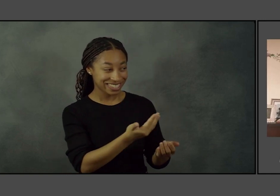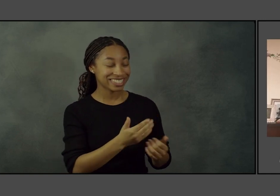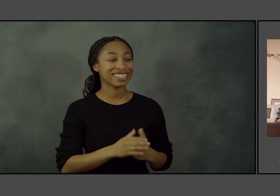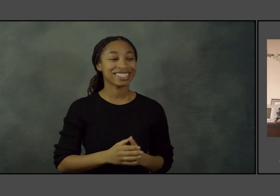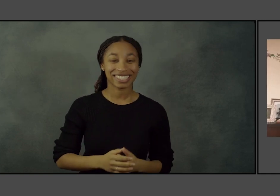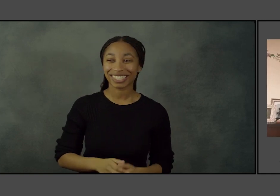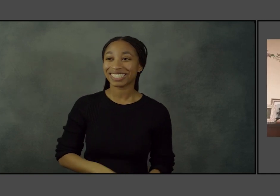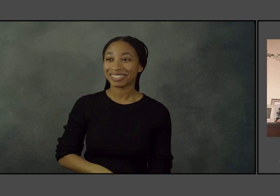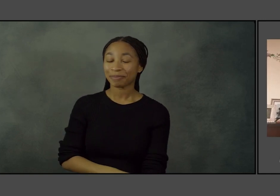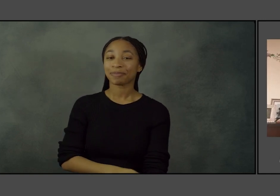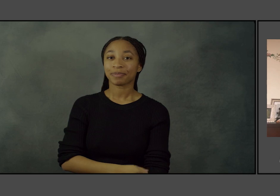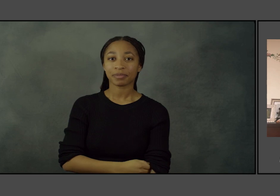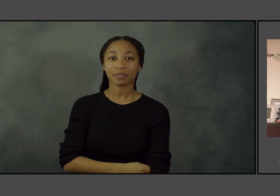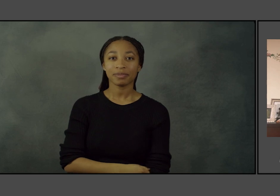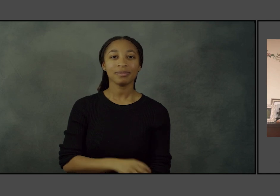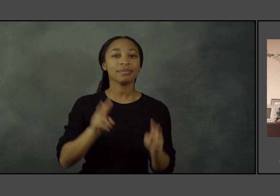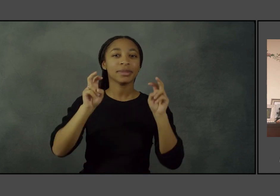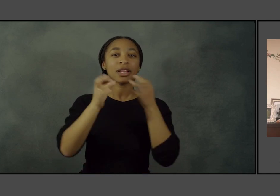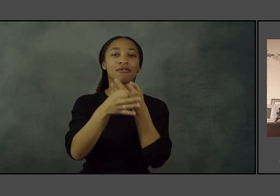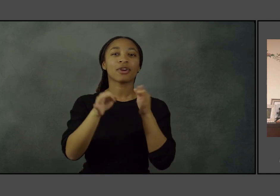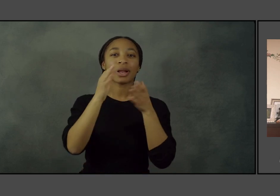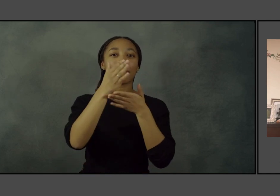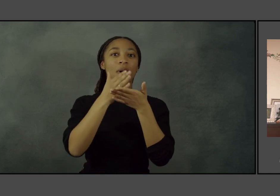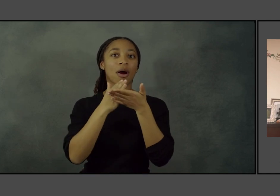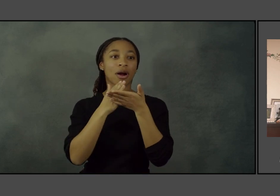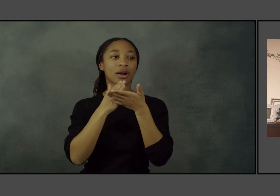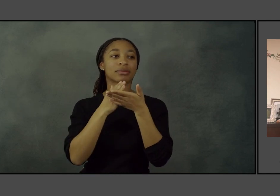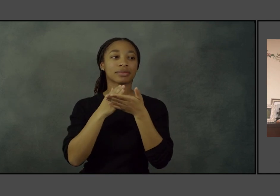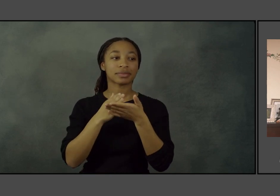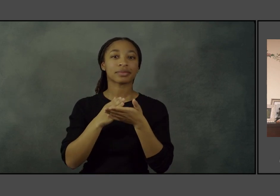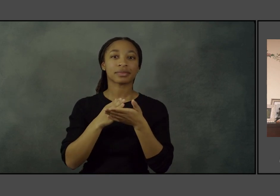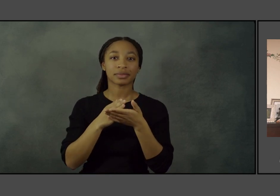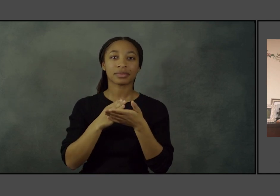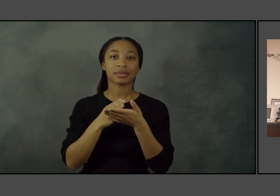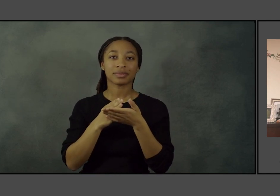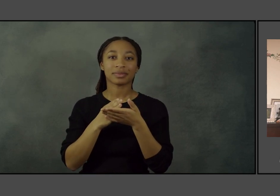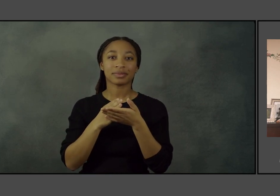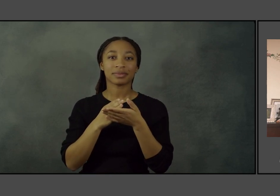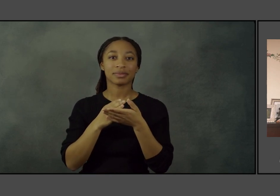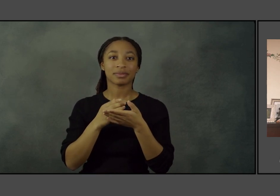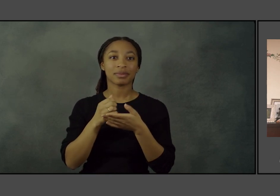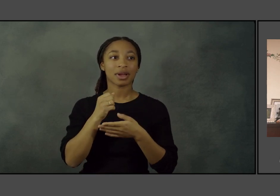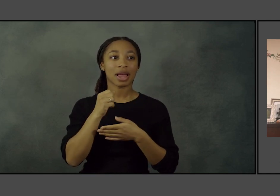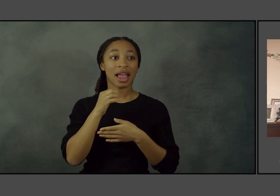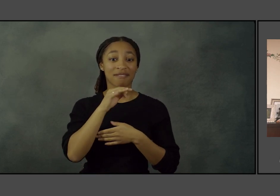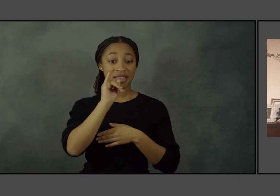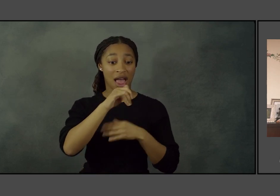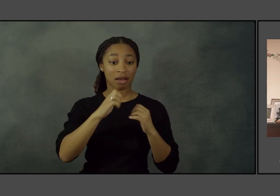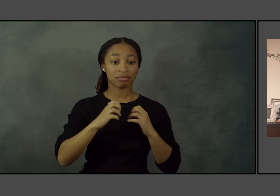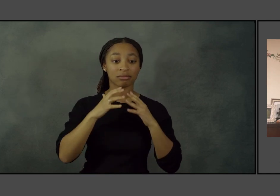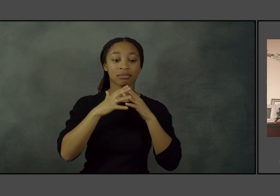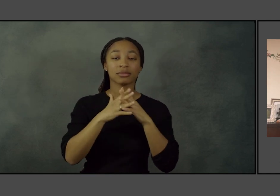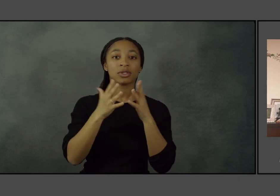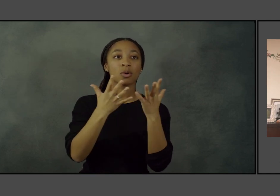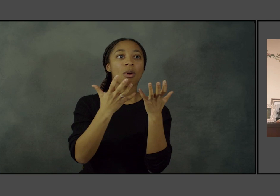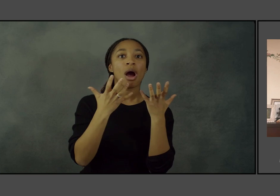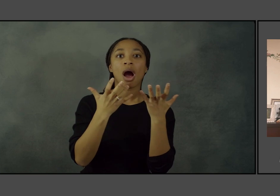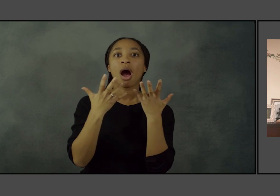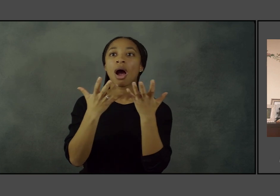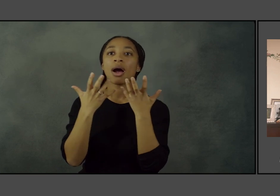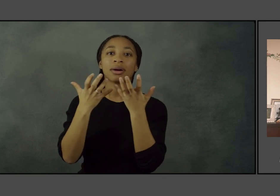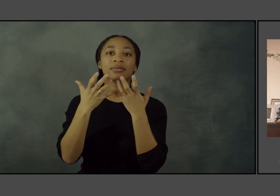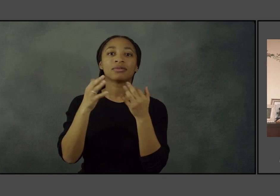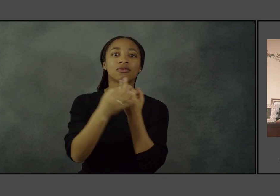it is, you know, if it was born, you know, also out of this desire for freedom, um, and people